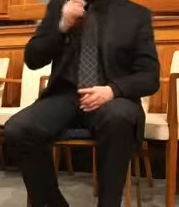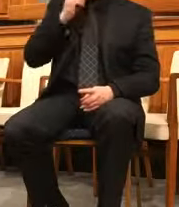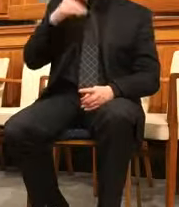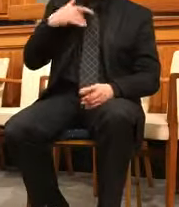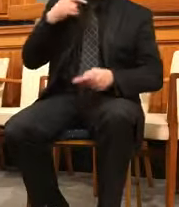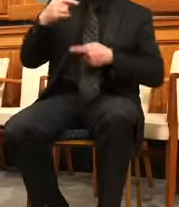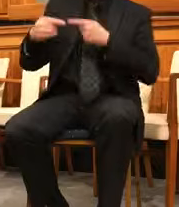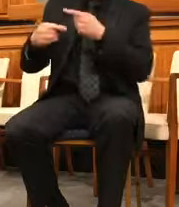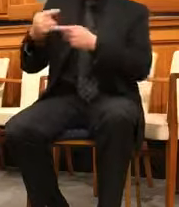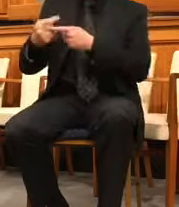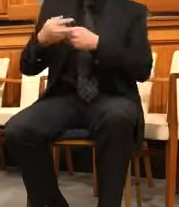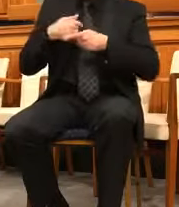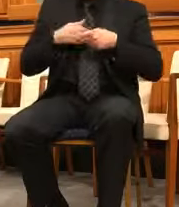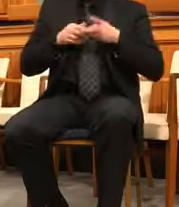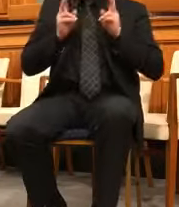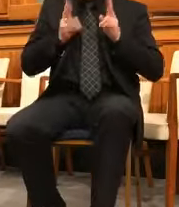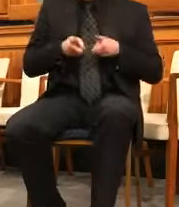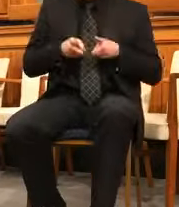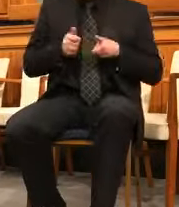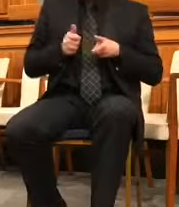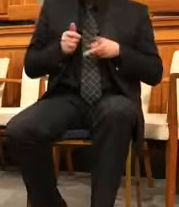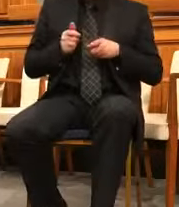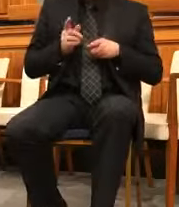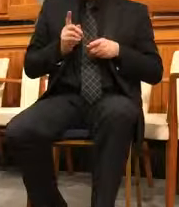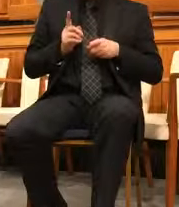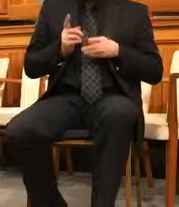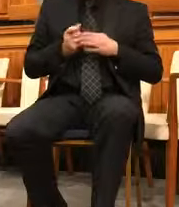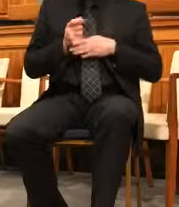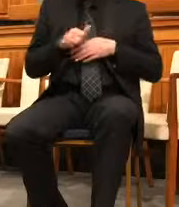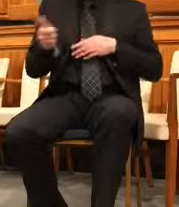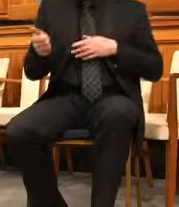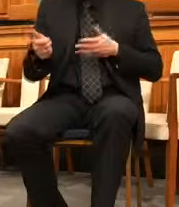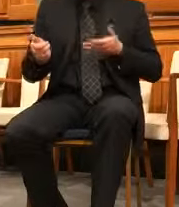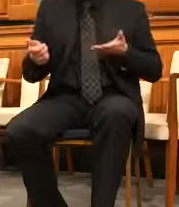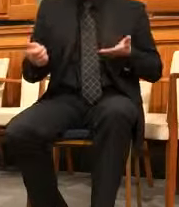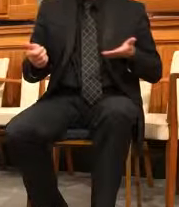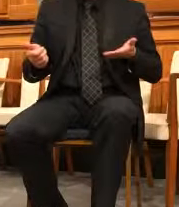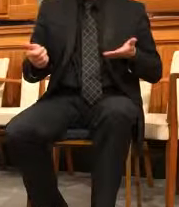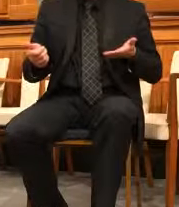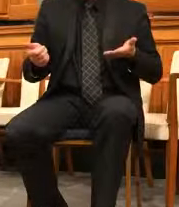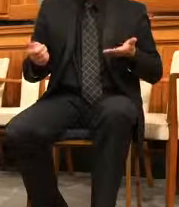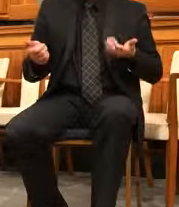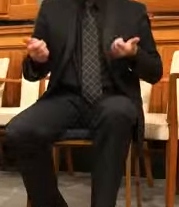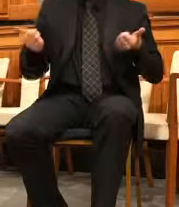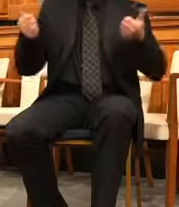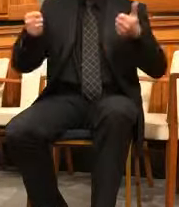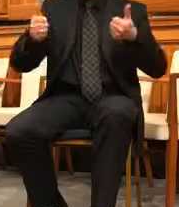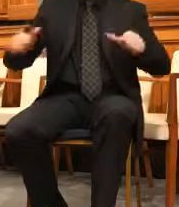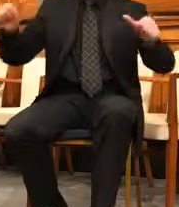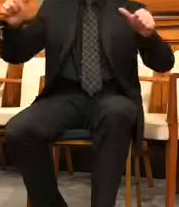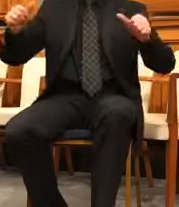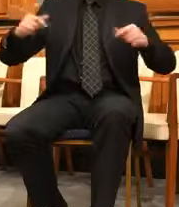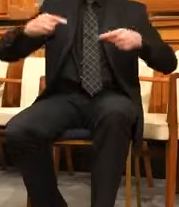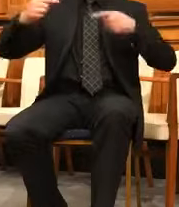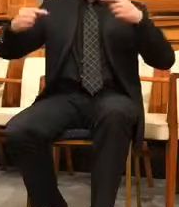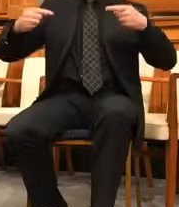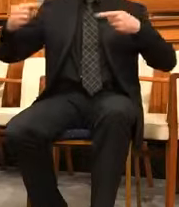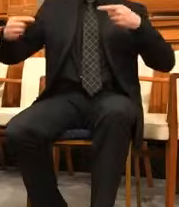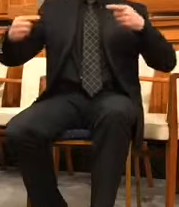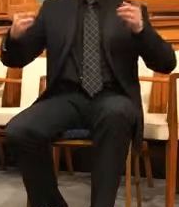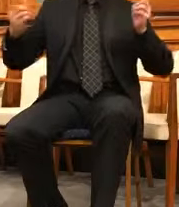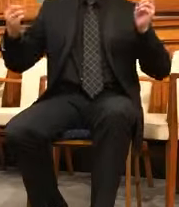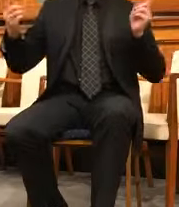When I die, at the end of this life, I go into eternity. I stand before God